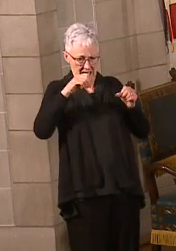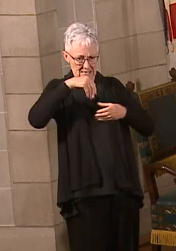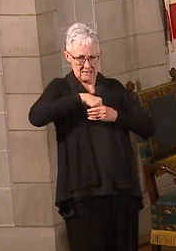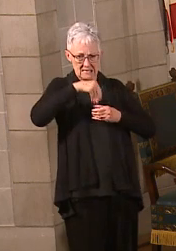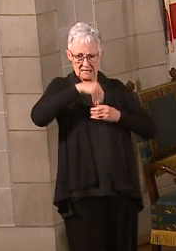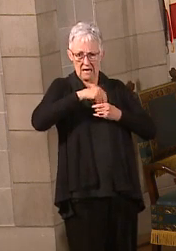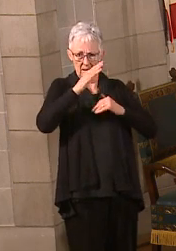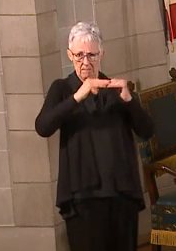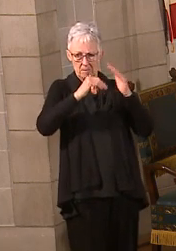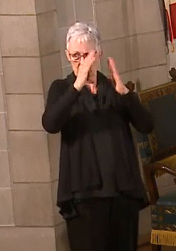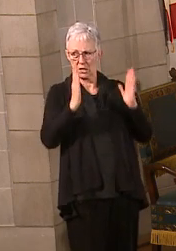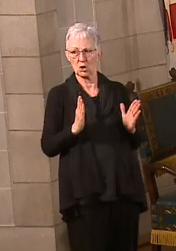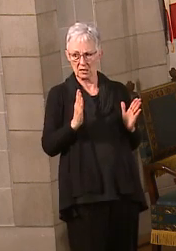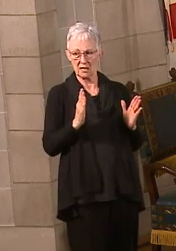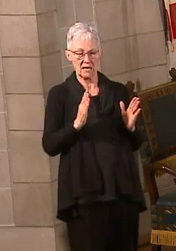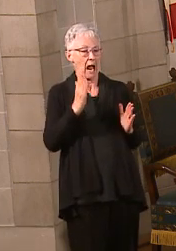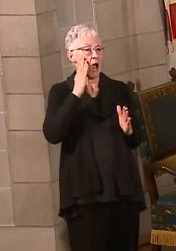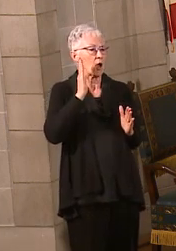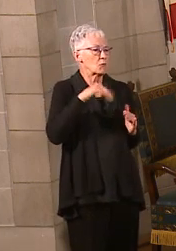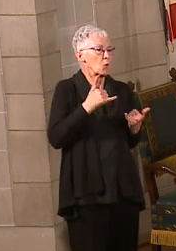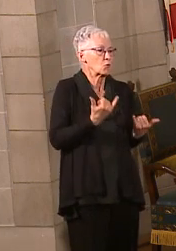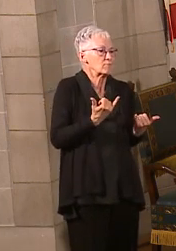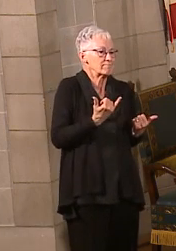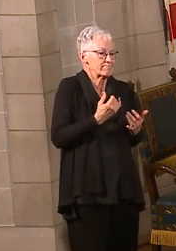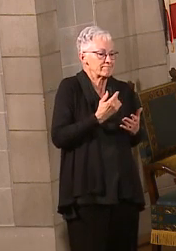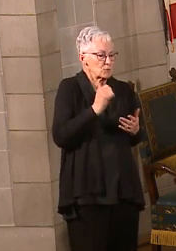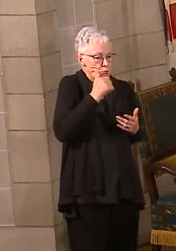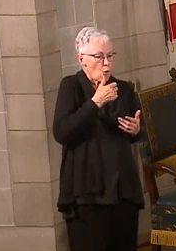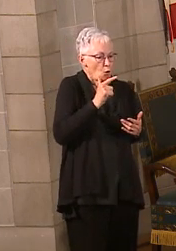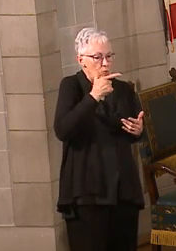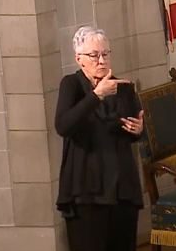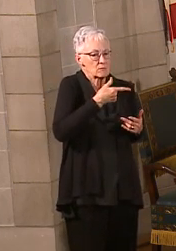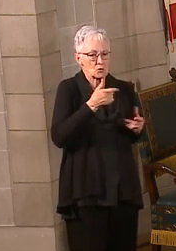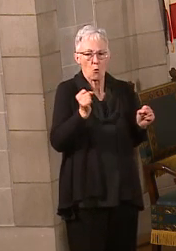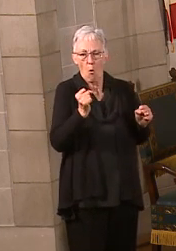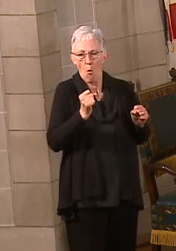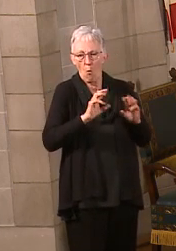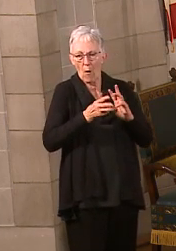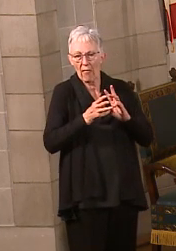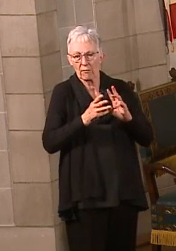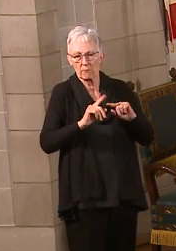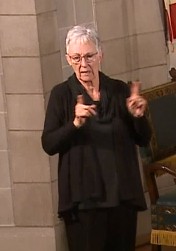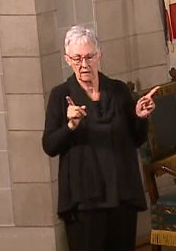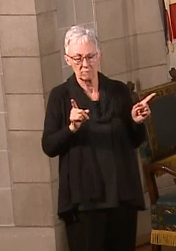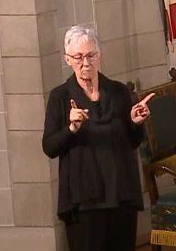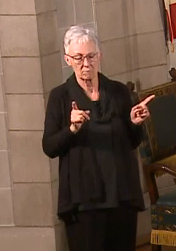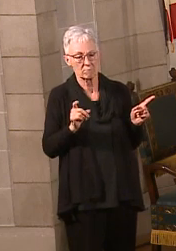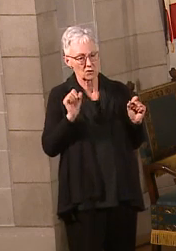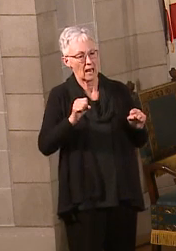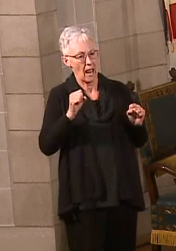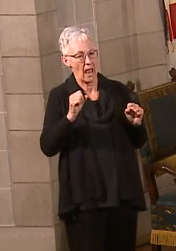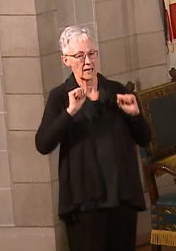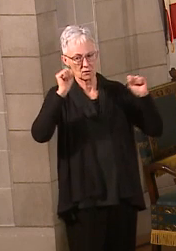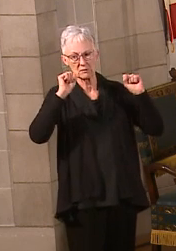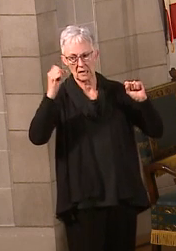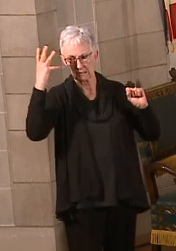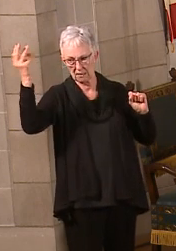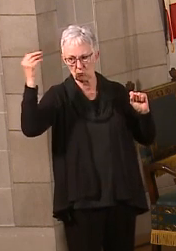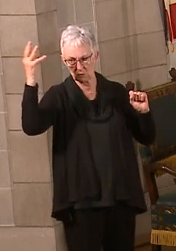distance activity would be the things we want to recommend. All right, so those are the questions we got. Let's take questions from the studio